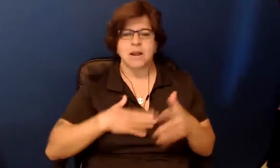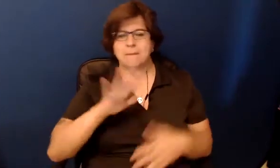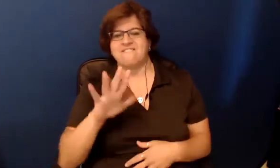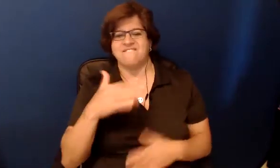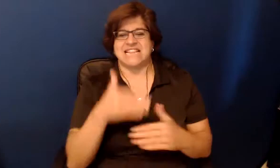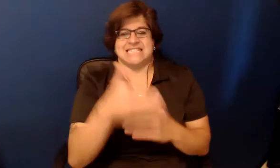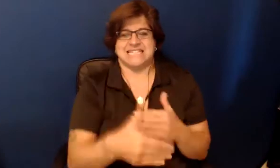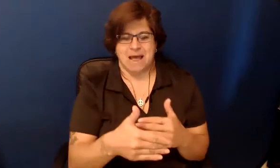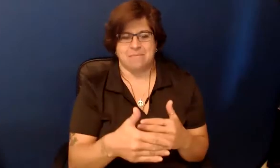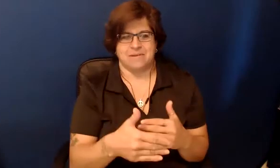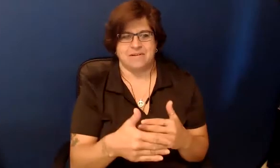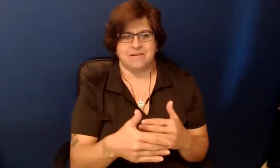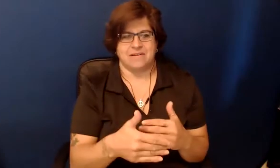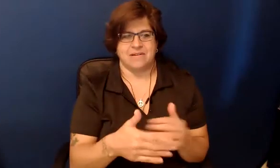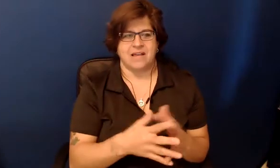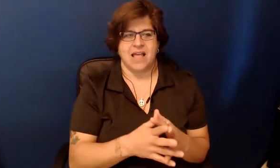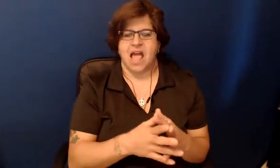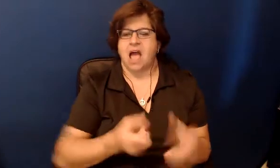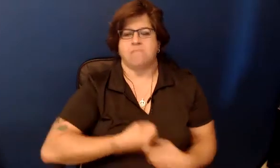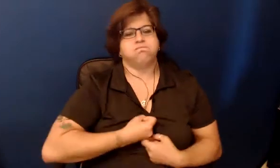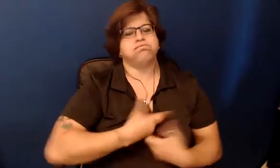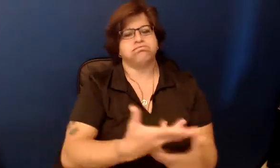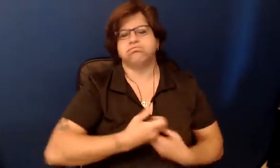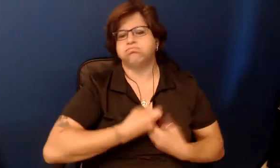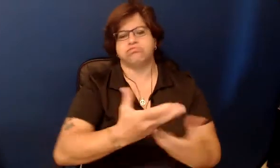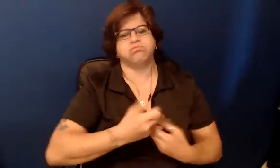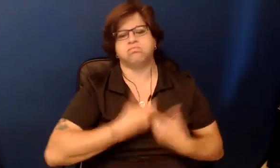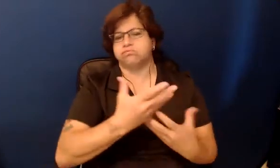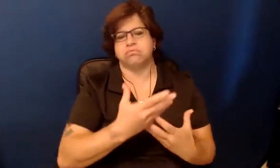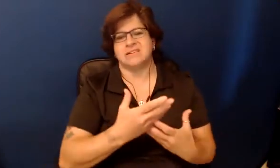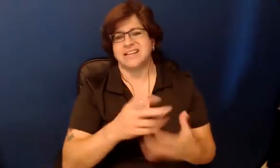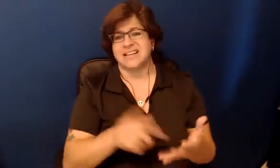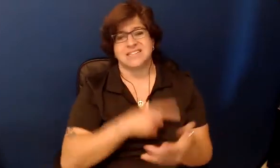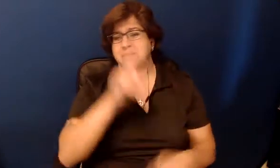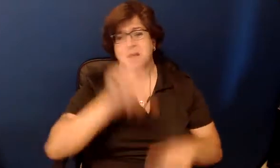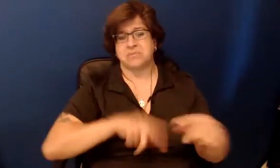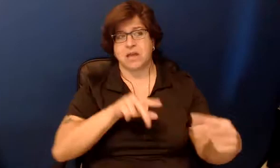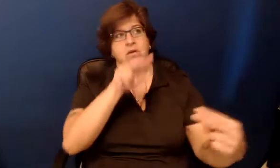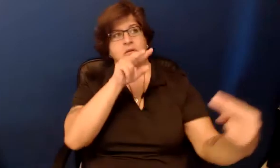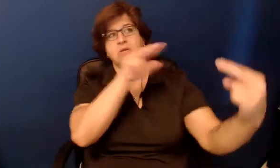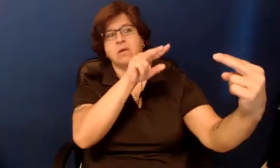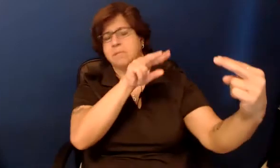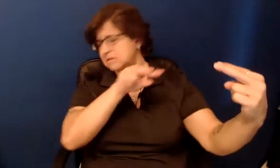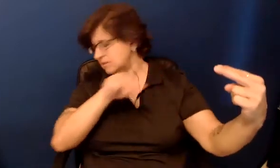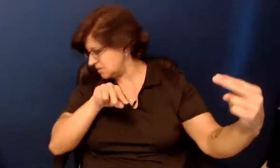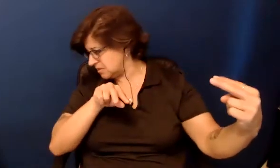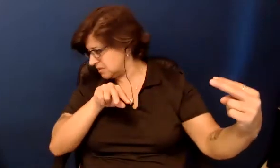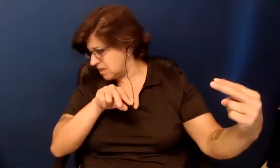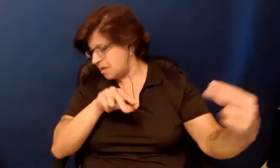And that began my fifth step with Clint that day, you know. And I poured it all out. Then I couldn't look at him sometimes, but I